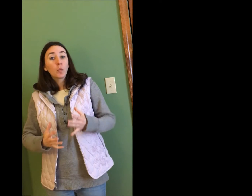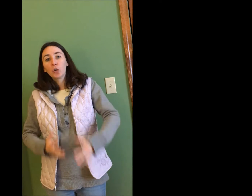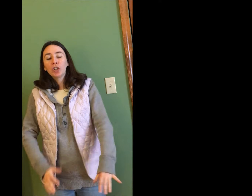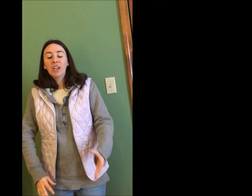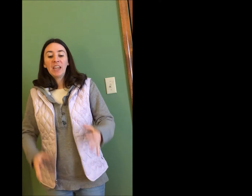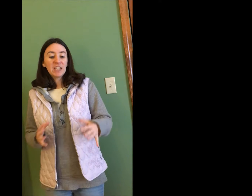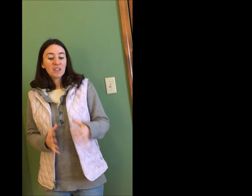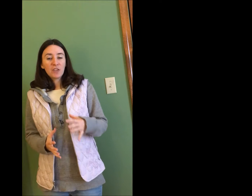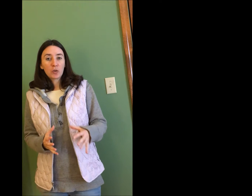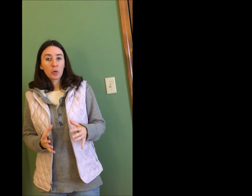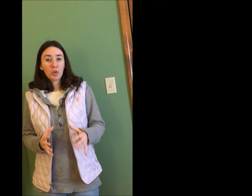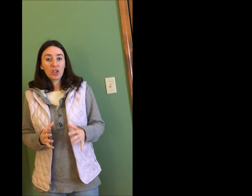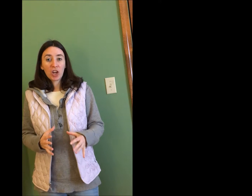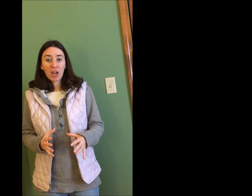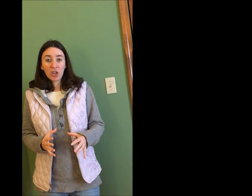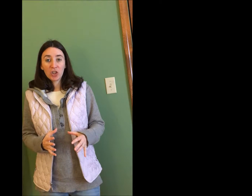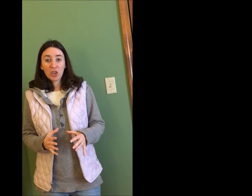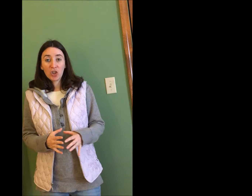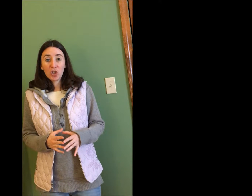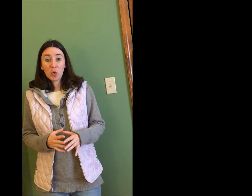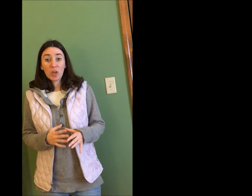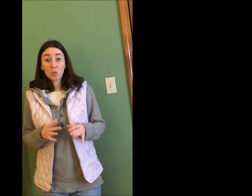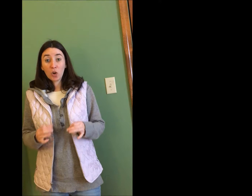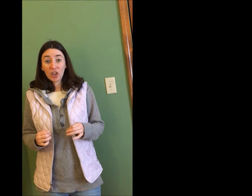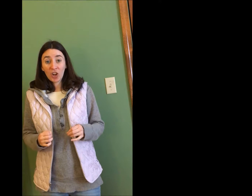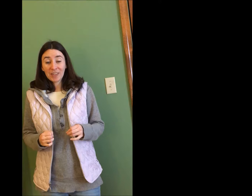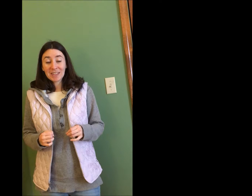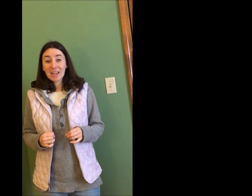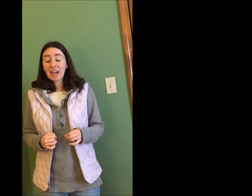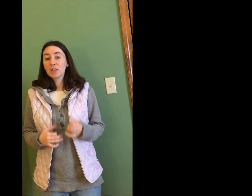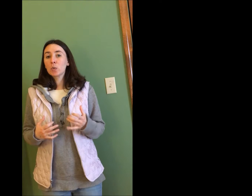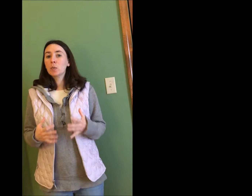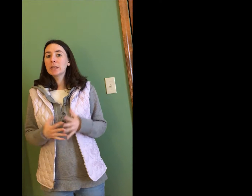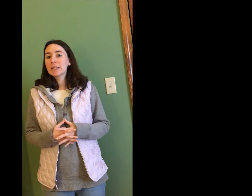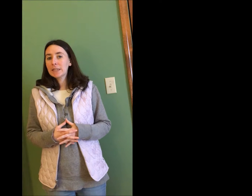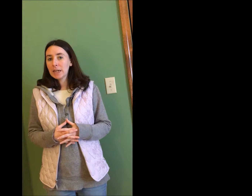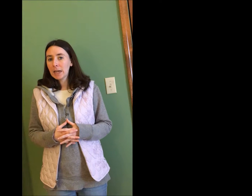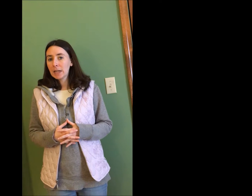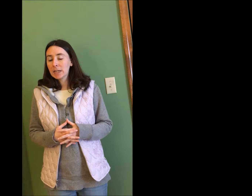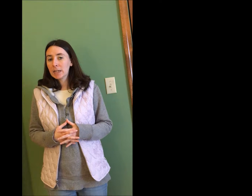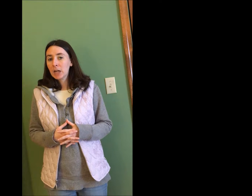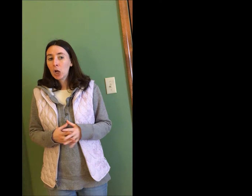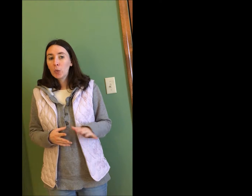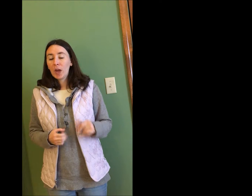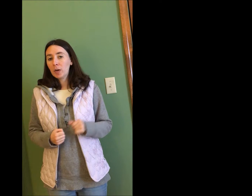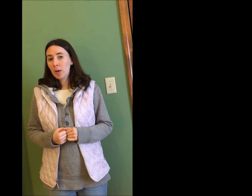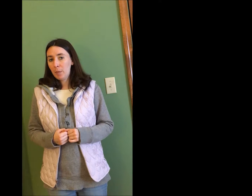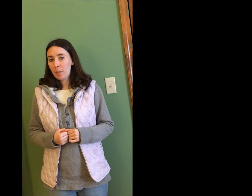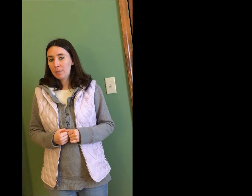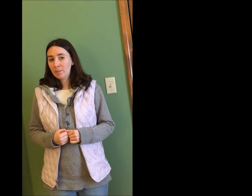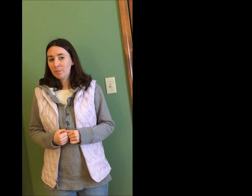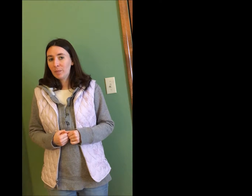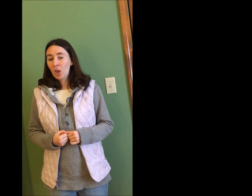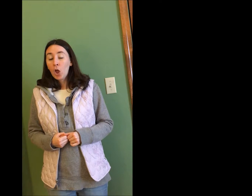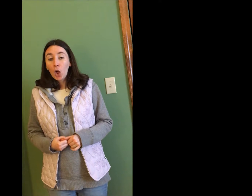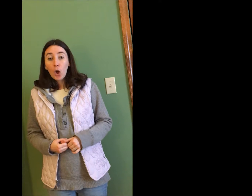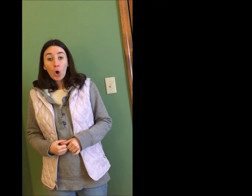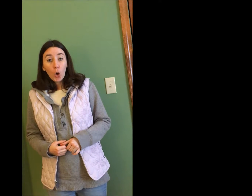were working individually with a child who is working on these signs, we would sing it without accompaniment.